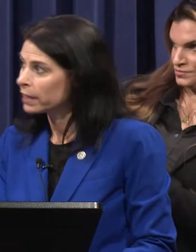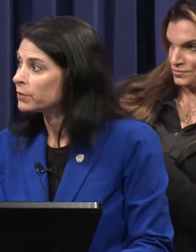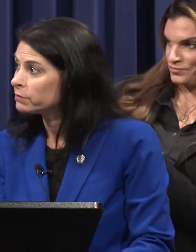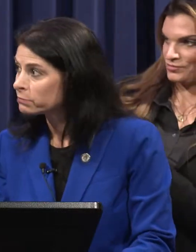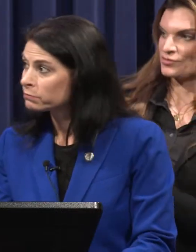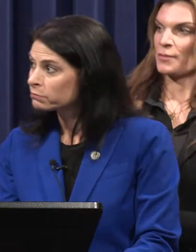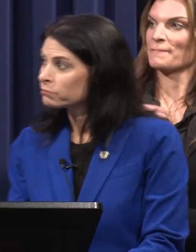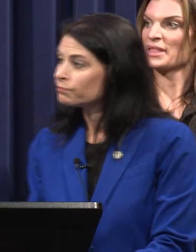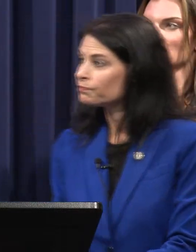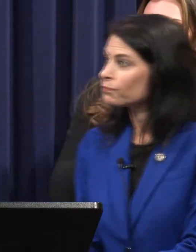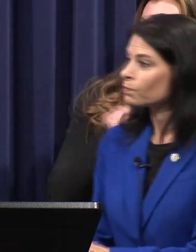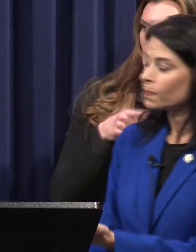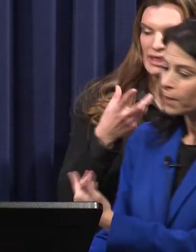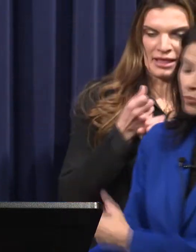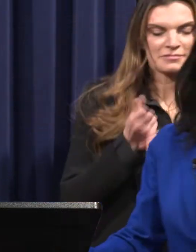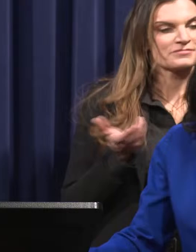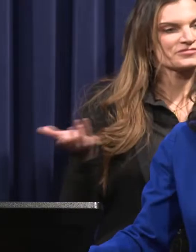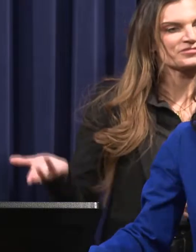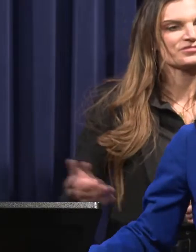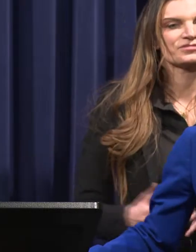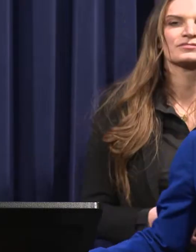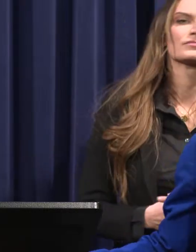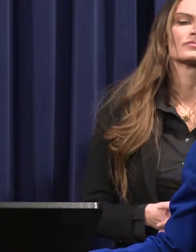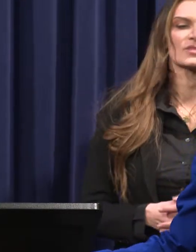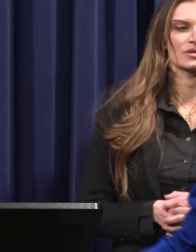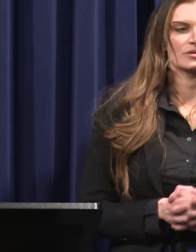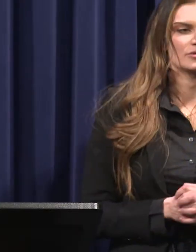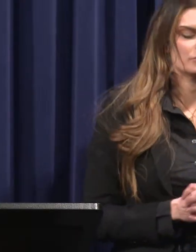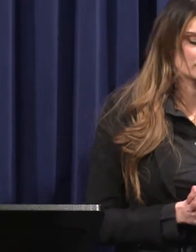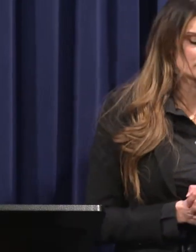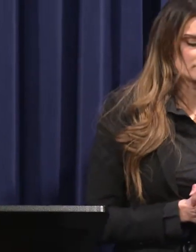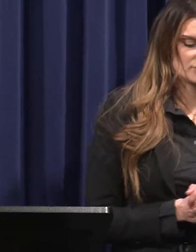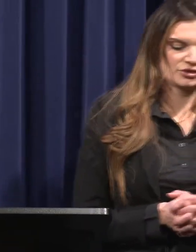were and when they came in. Yeah. So I think that